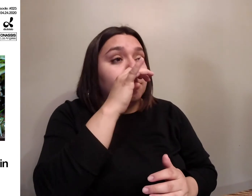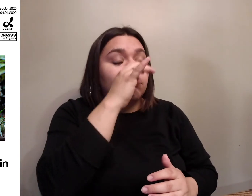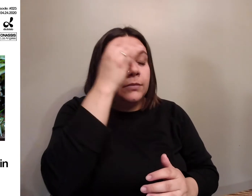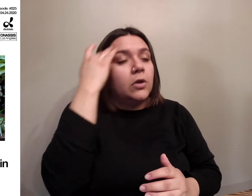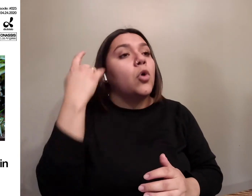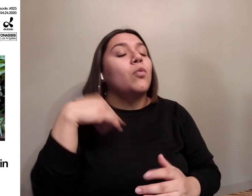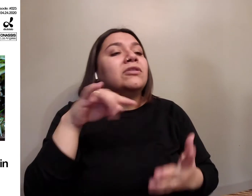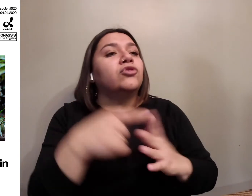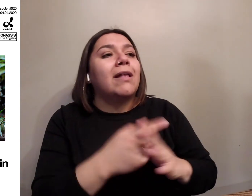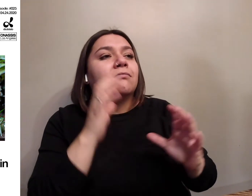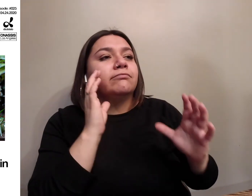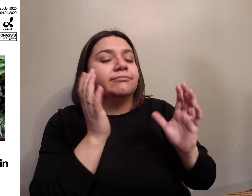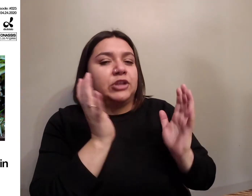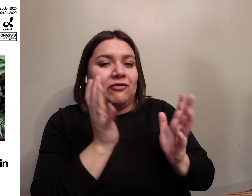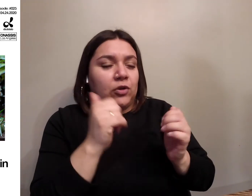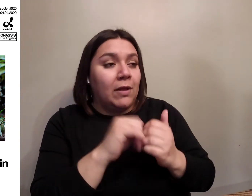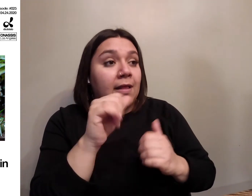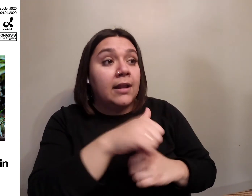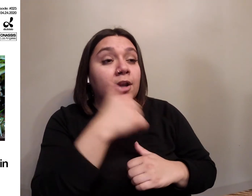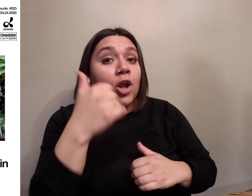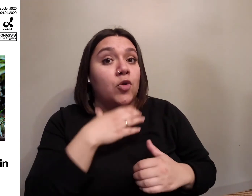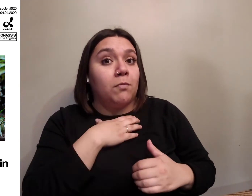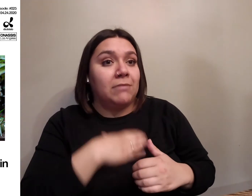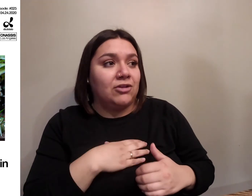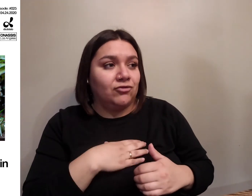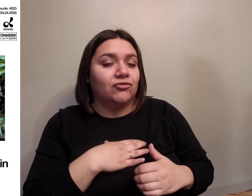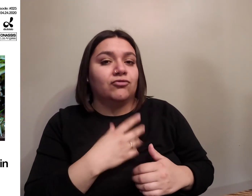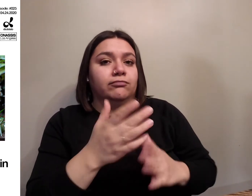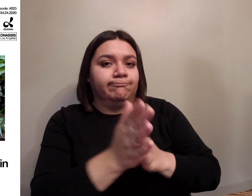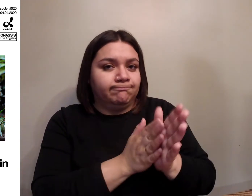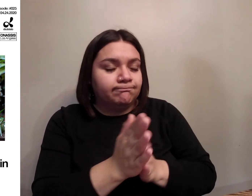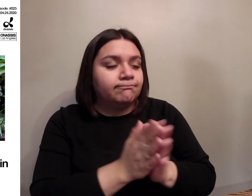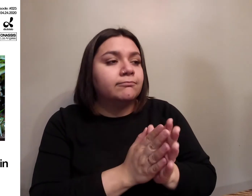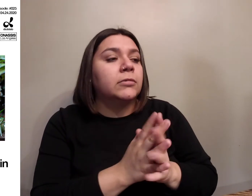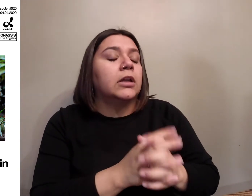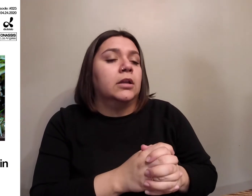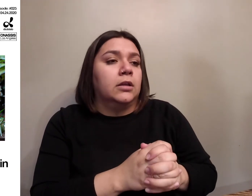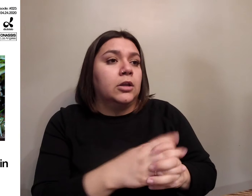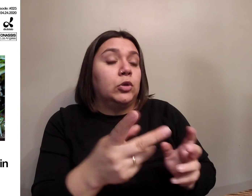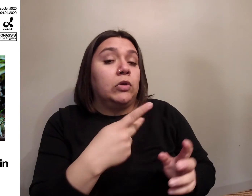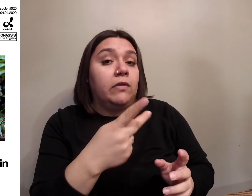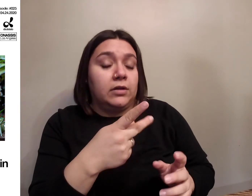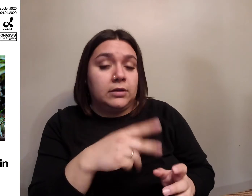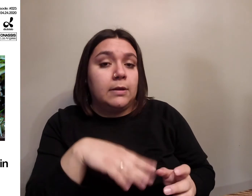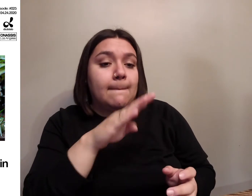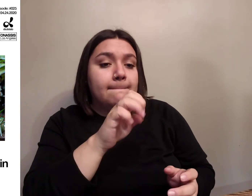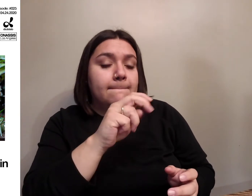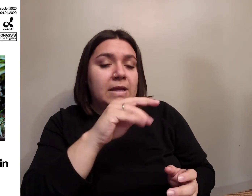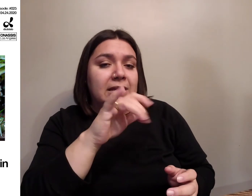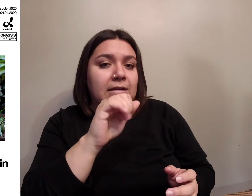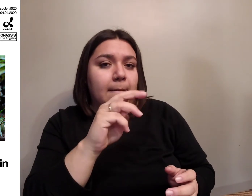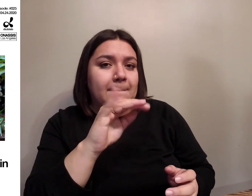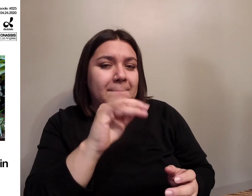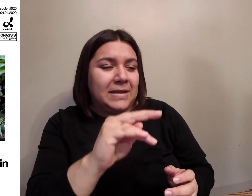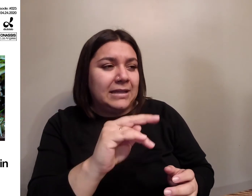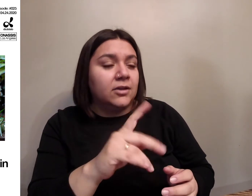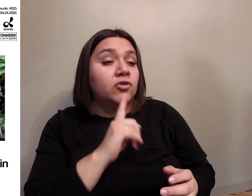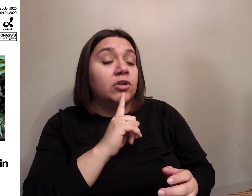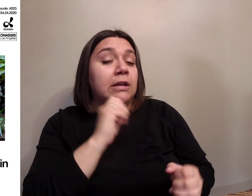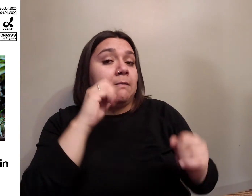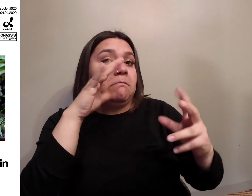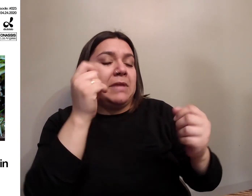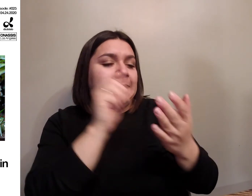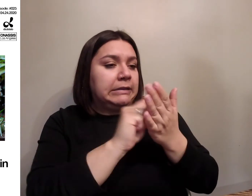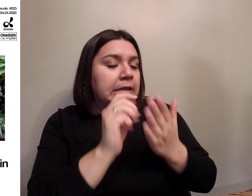with that assessment? I love that description, a failed mystic.